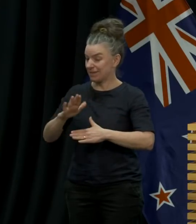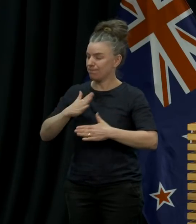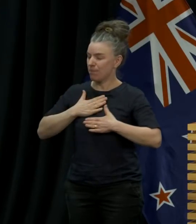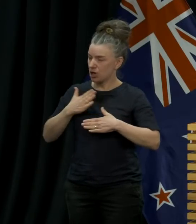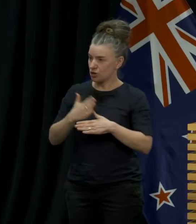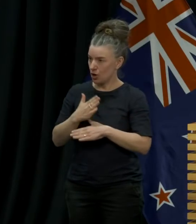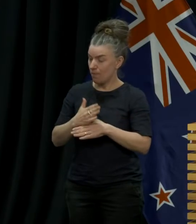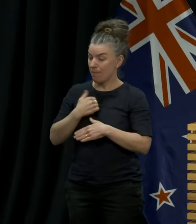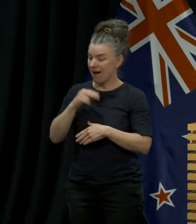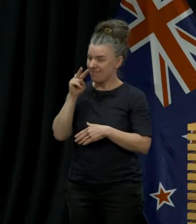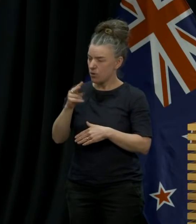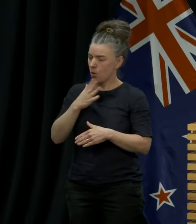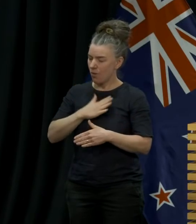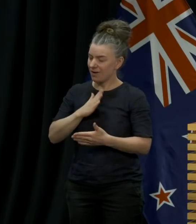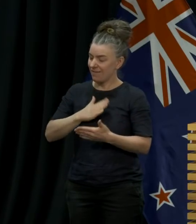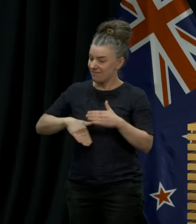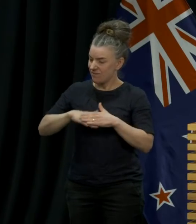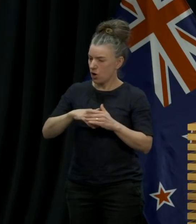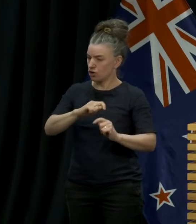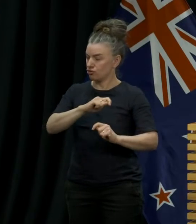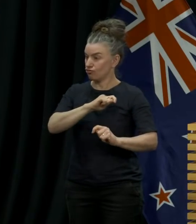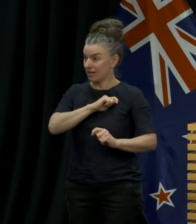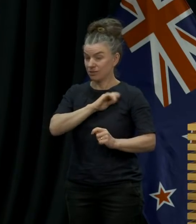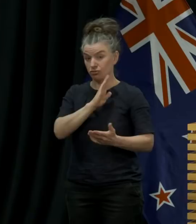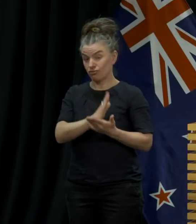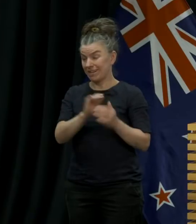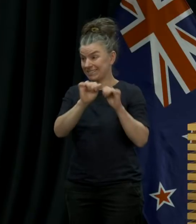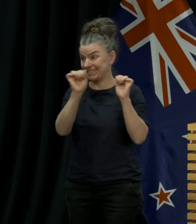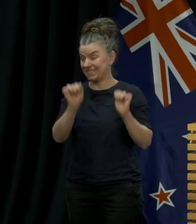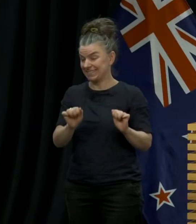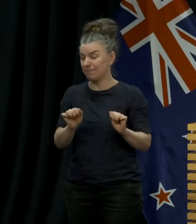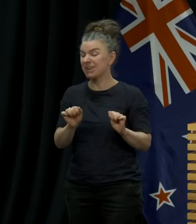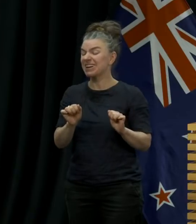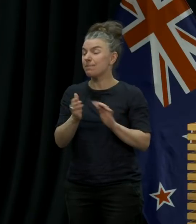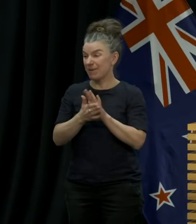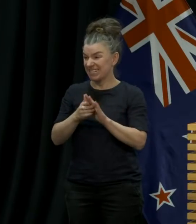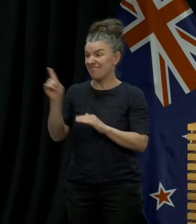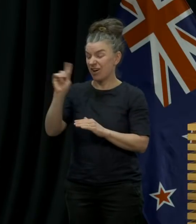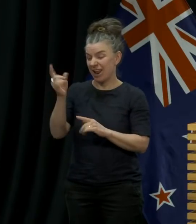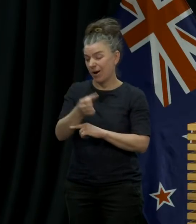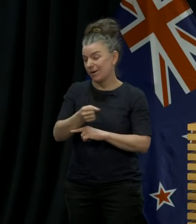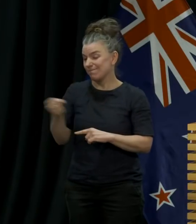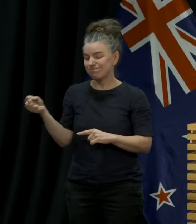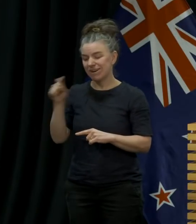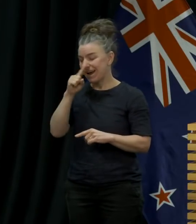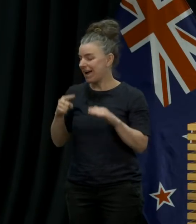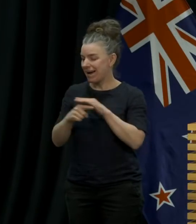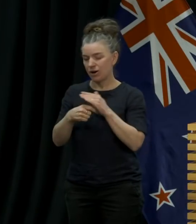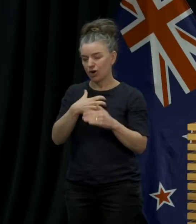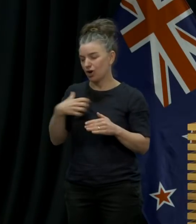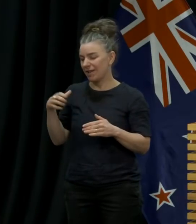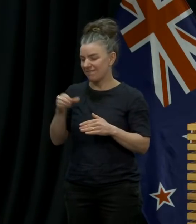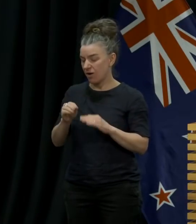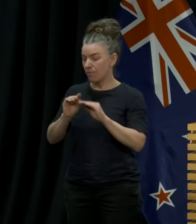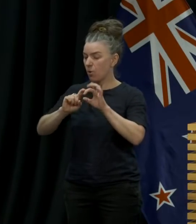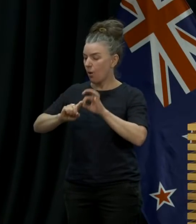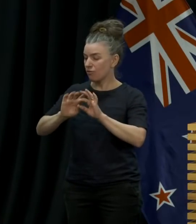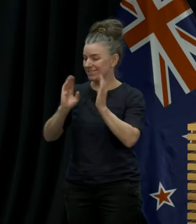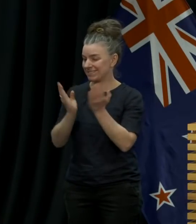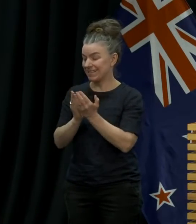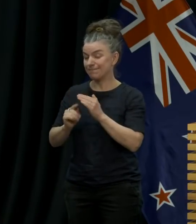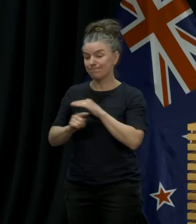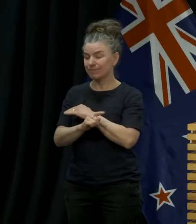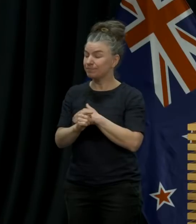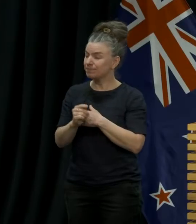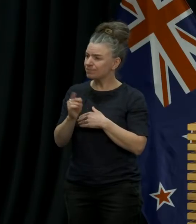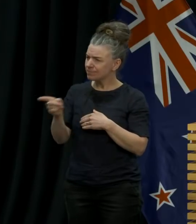is until we can have complete confidence in the system, that is the best course of action on behalf of New Zealand. Your job also, So